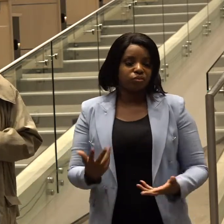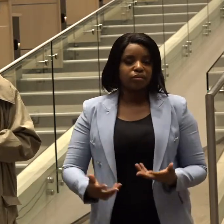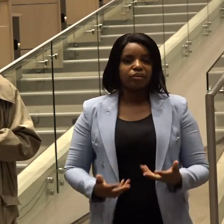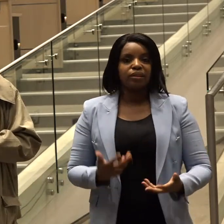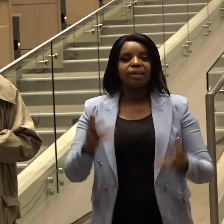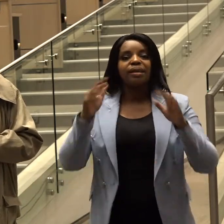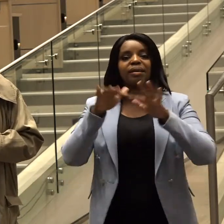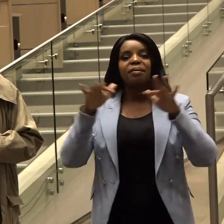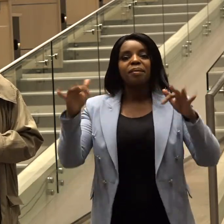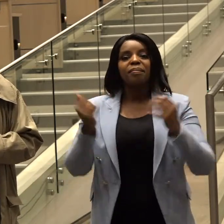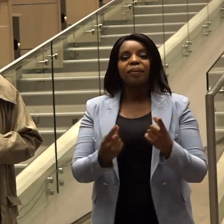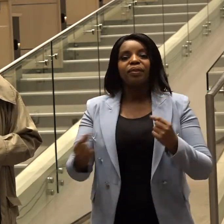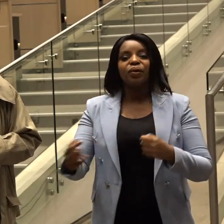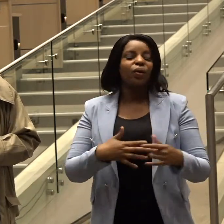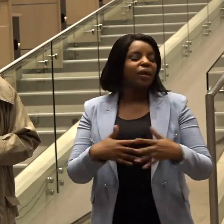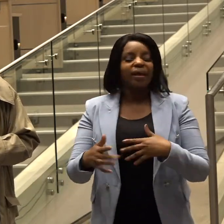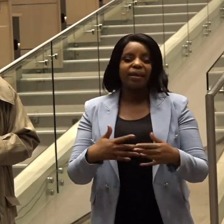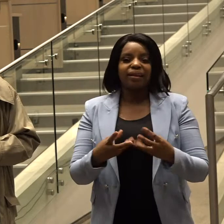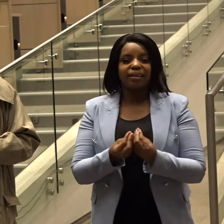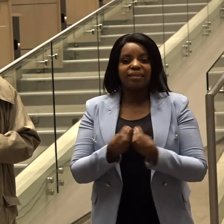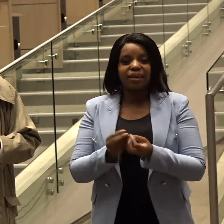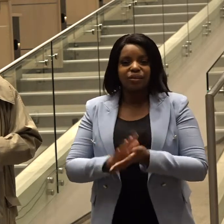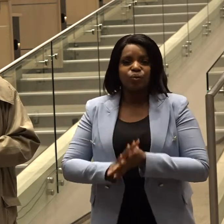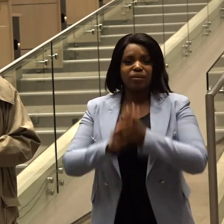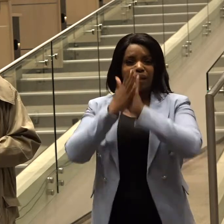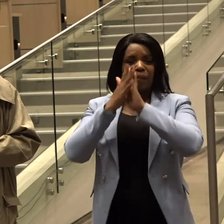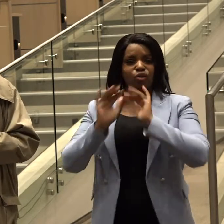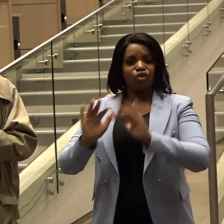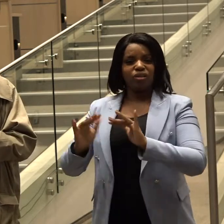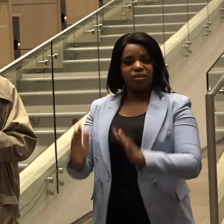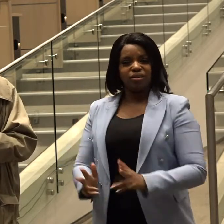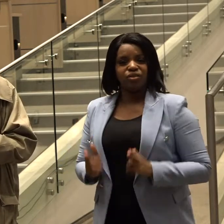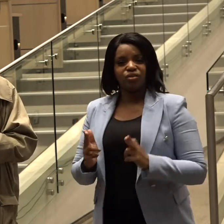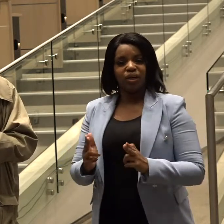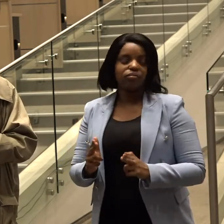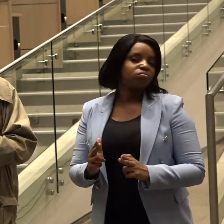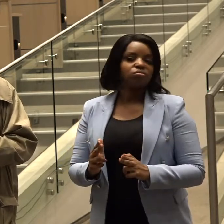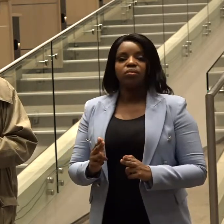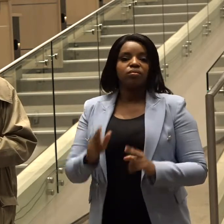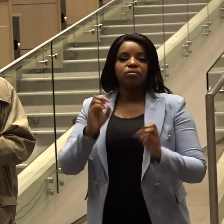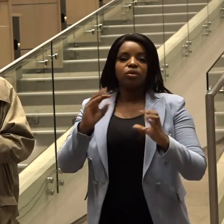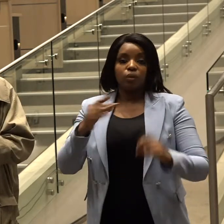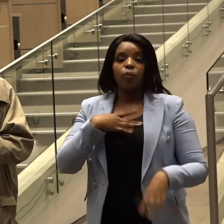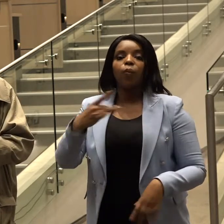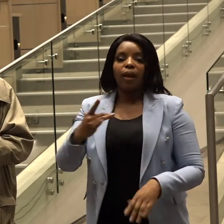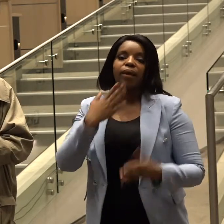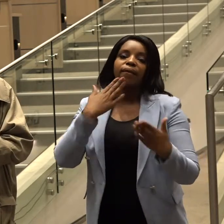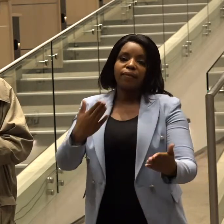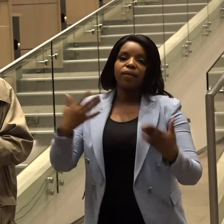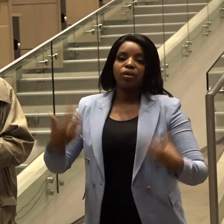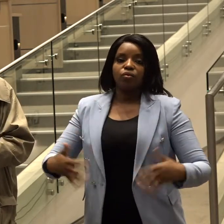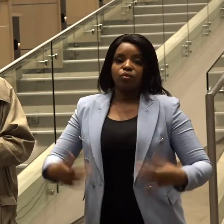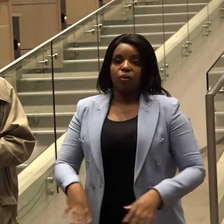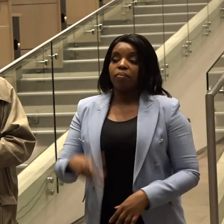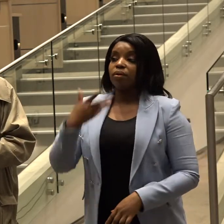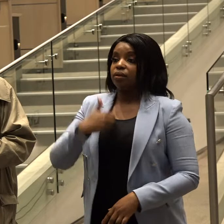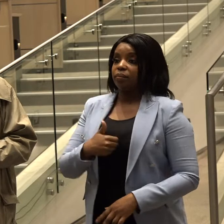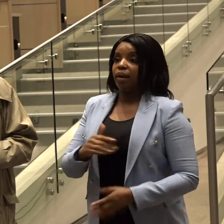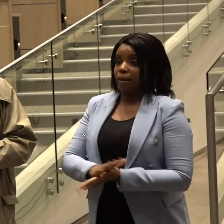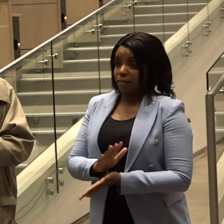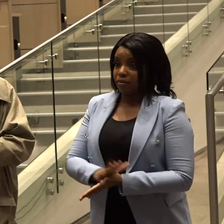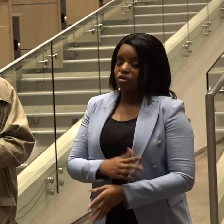do anything you know to damage this Pro so we like it so thanks very much I really appreciate